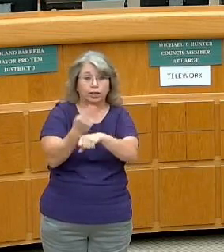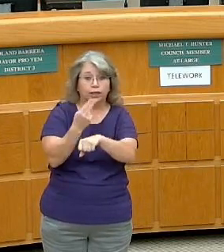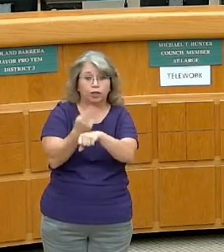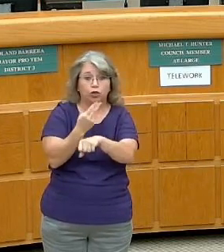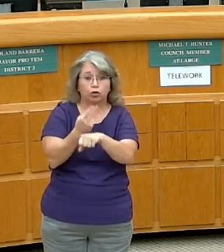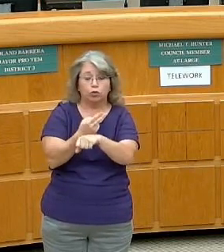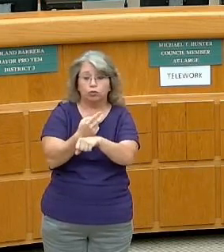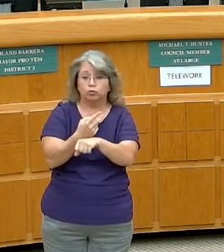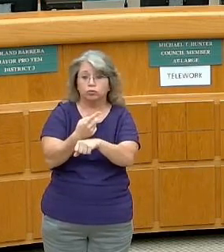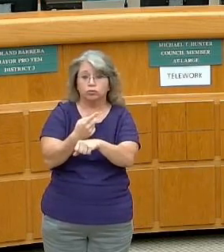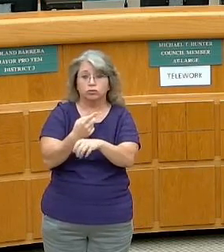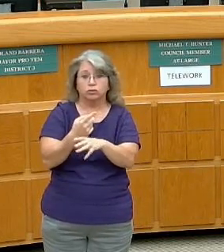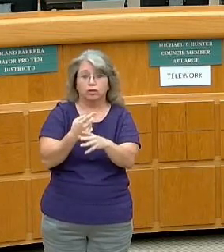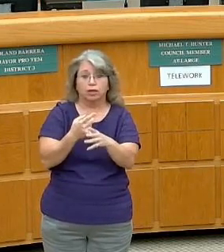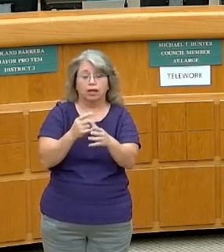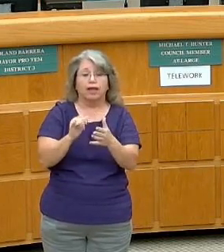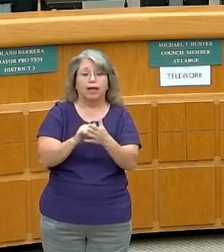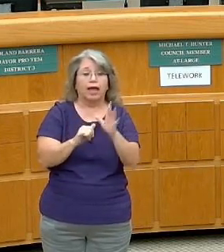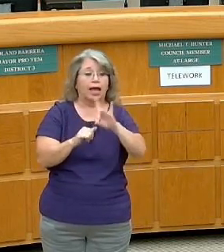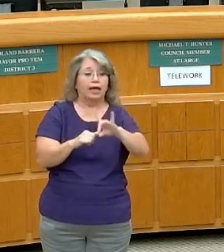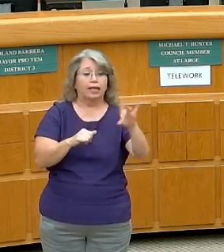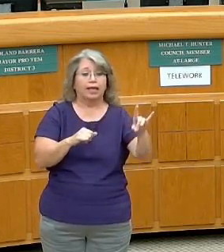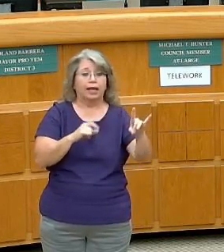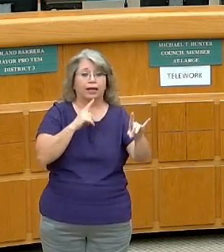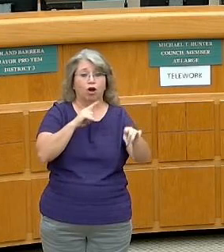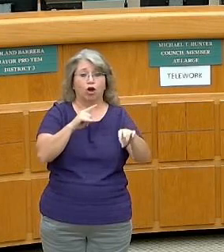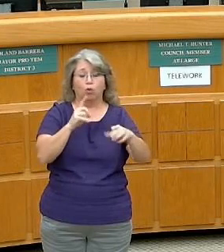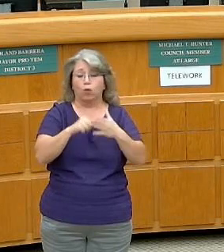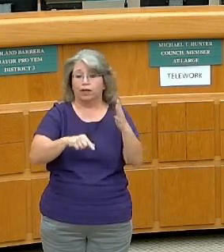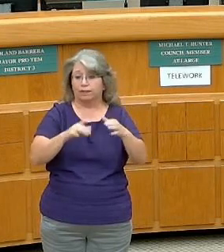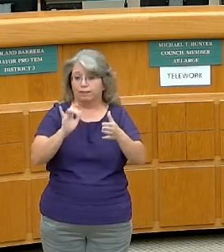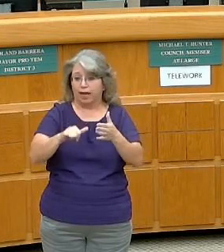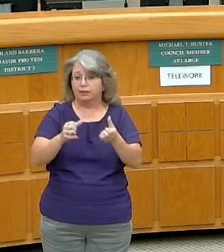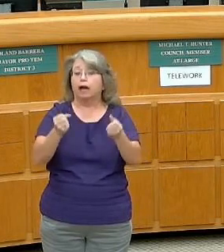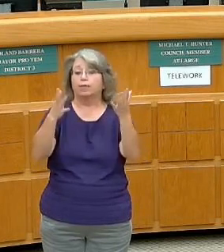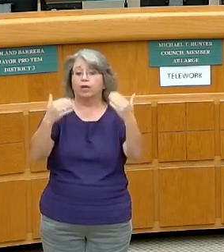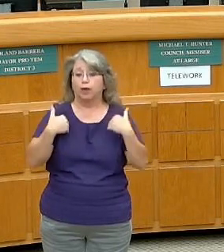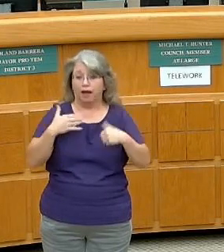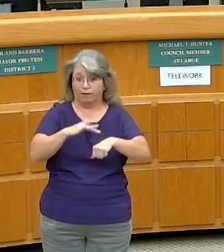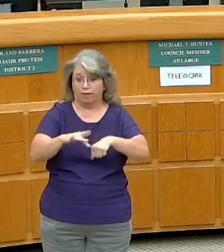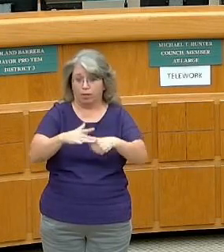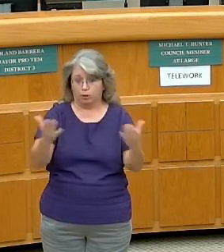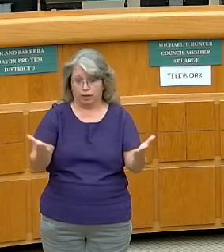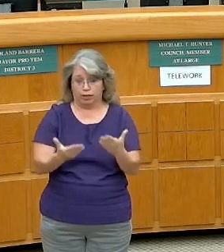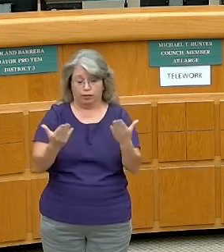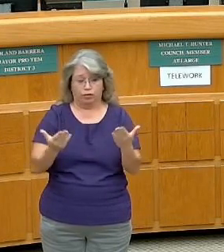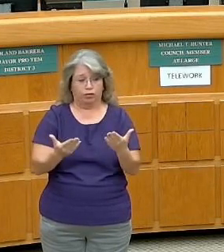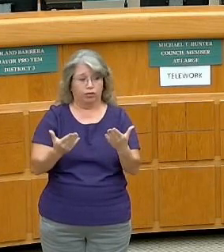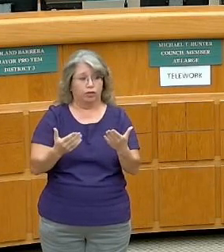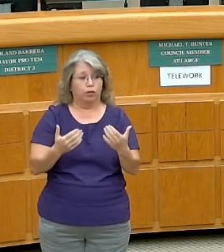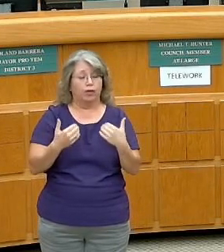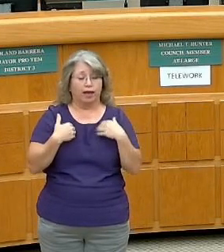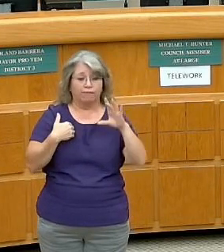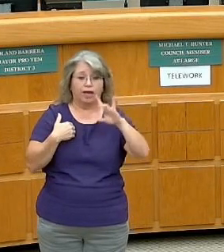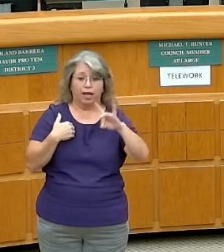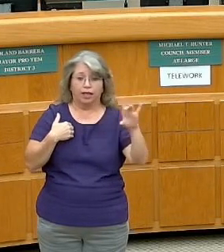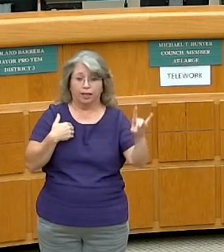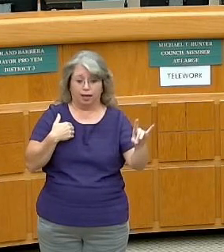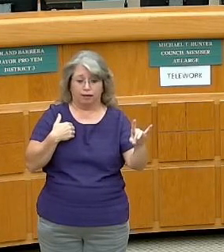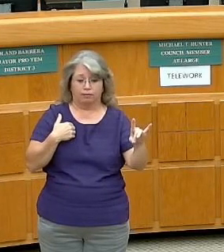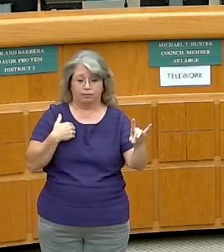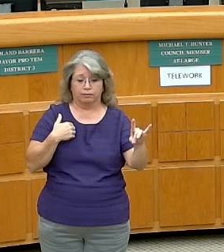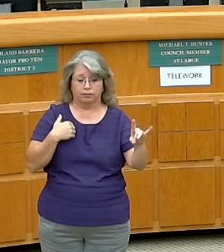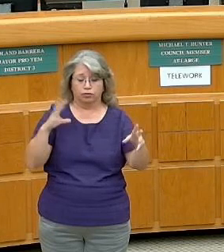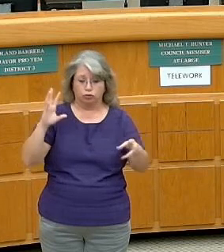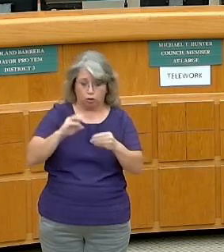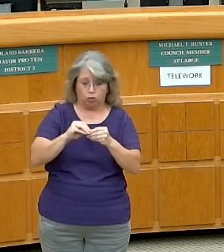Those are available, so, yeah, here we go. Right, the mayor passed it to me. We have 88 of the ventilators, and then and